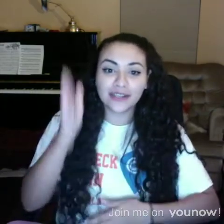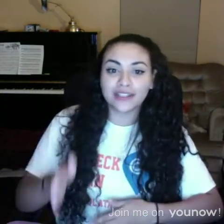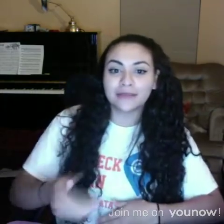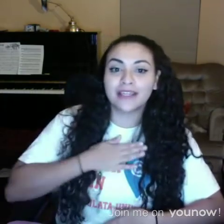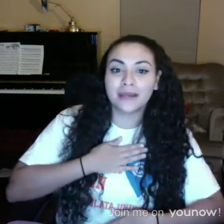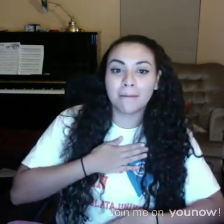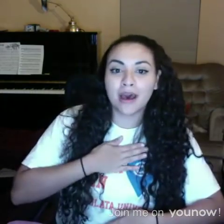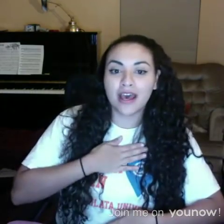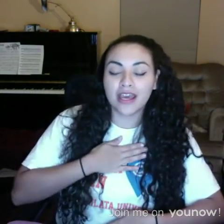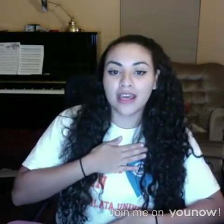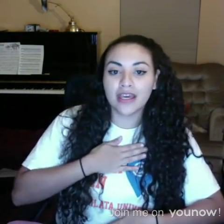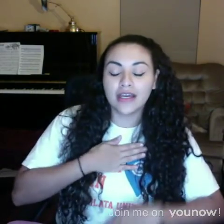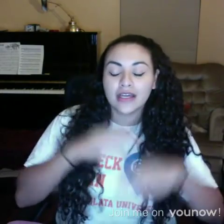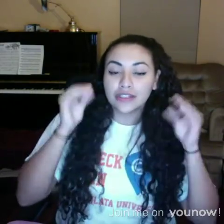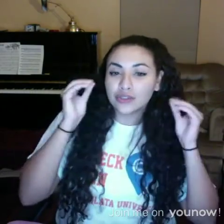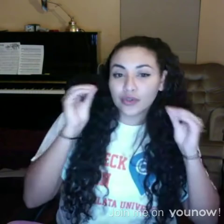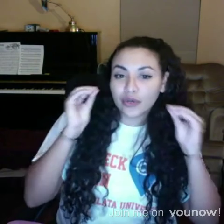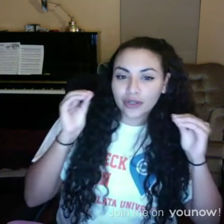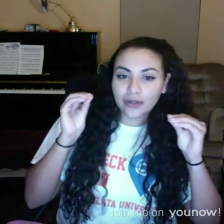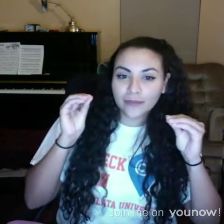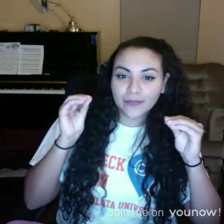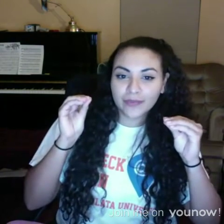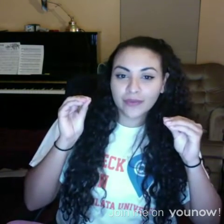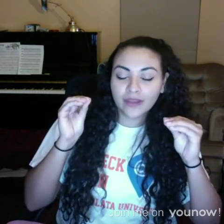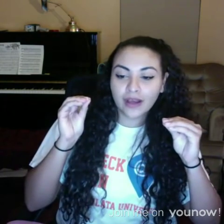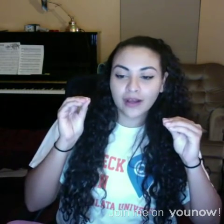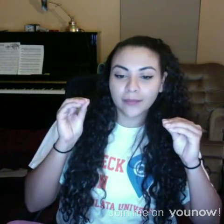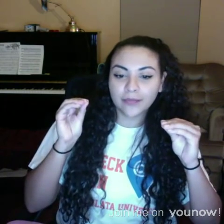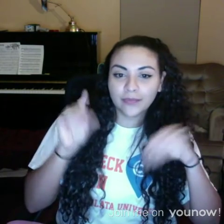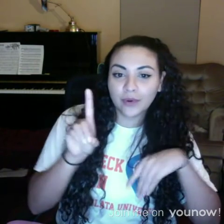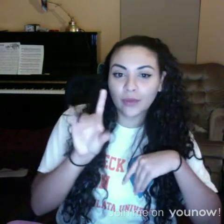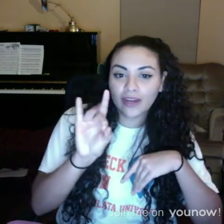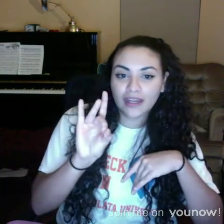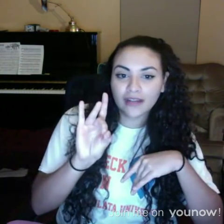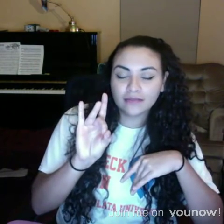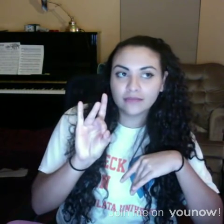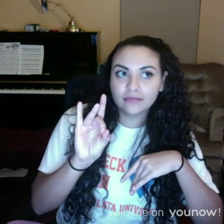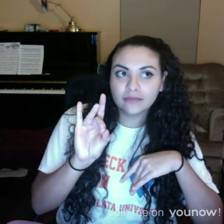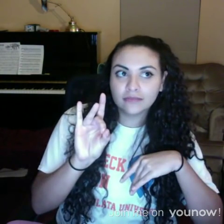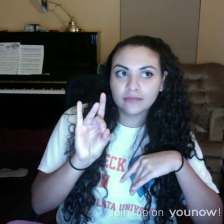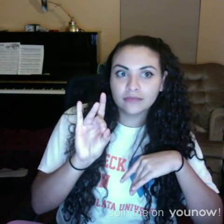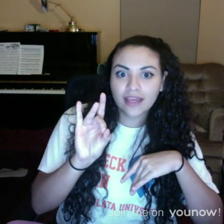is going to be my tutorial for